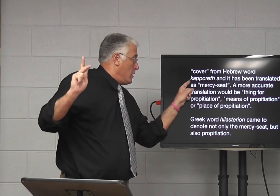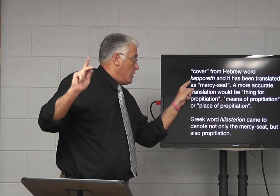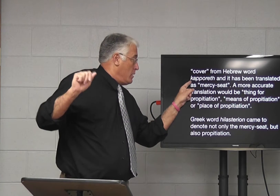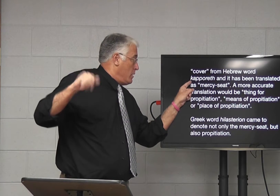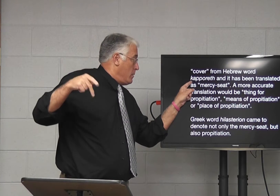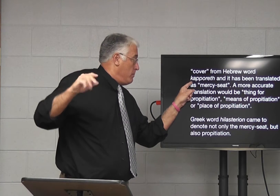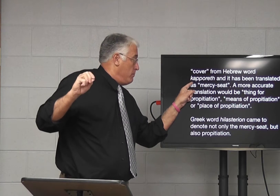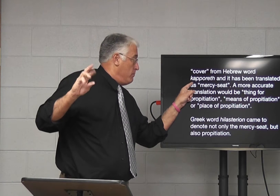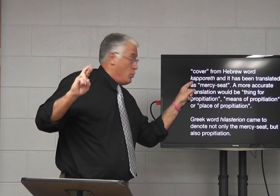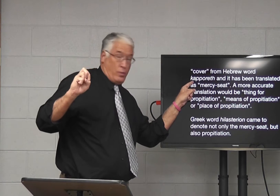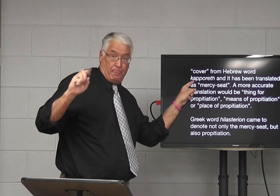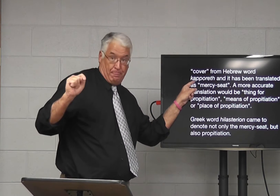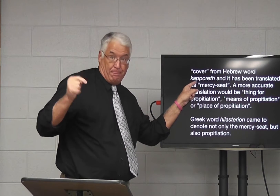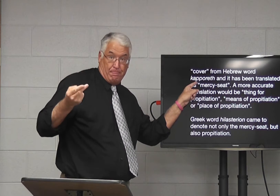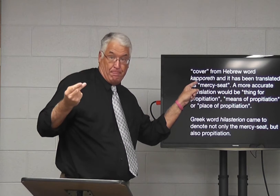Cover from the Hebrew word